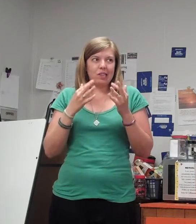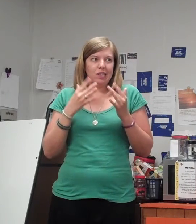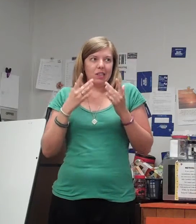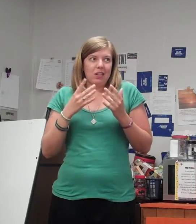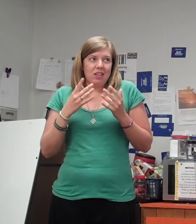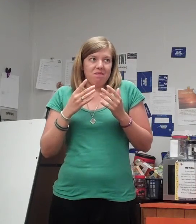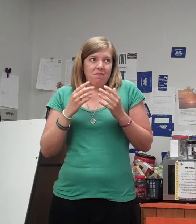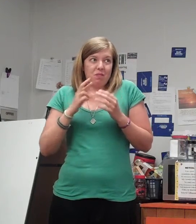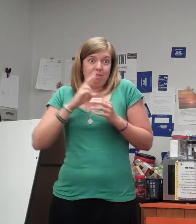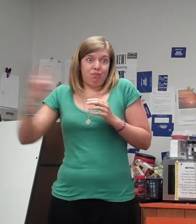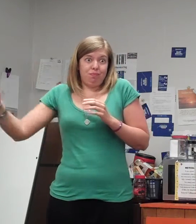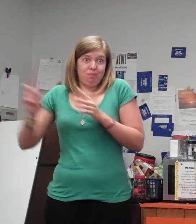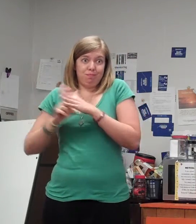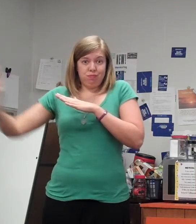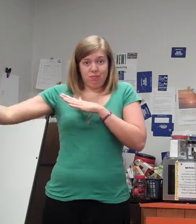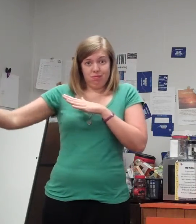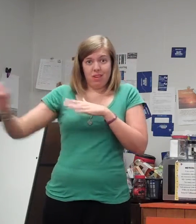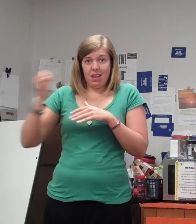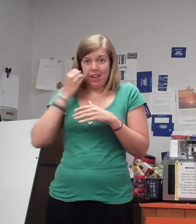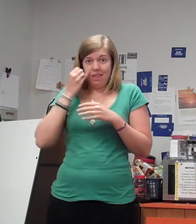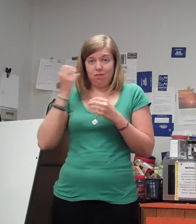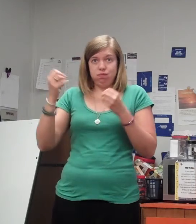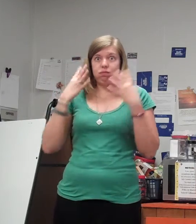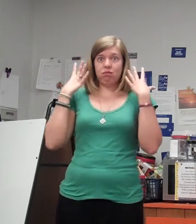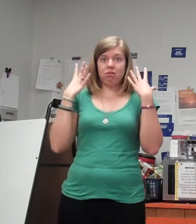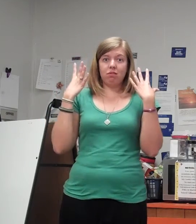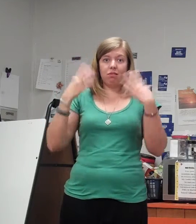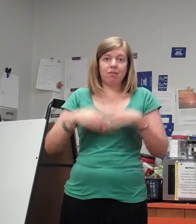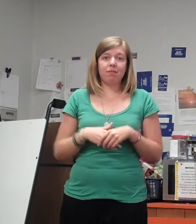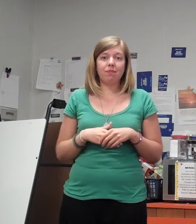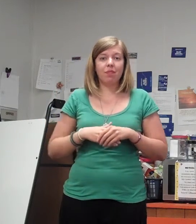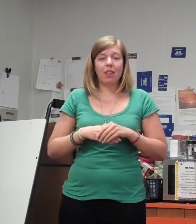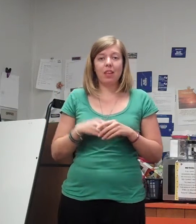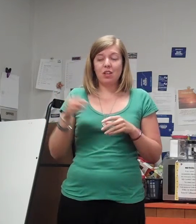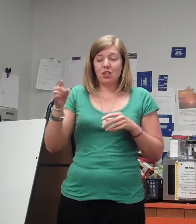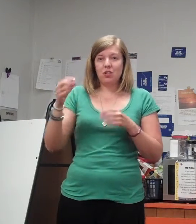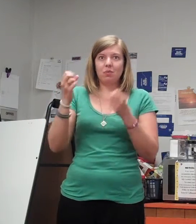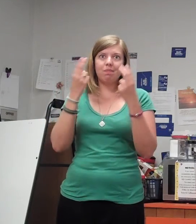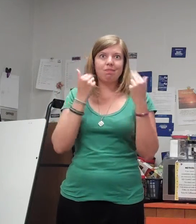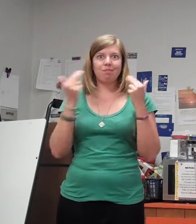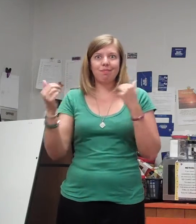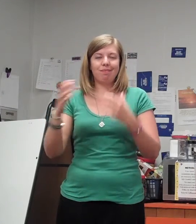And she remembers laughing at me because I couldn't have gotten any closer to the door than what I actually was.